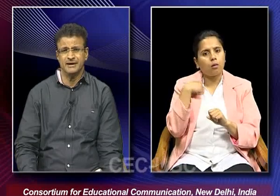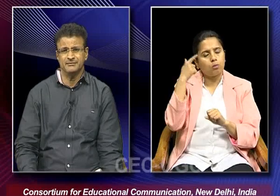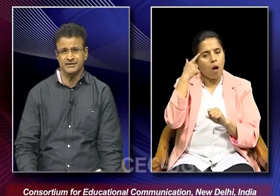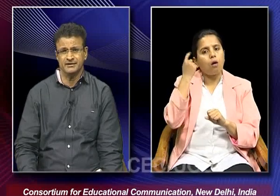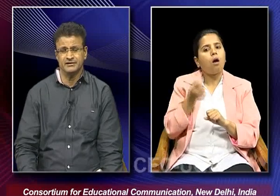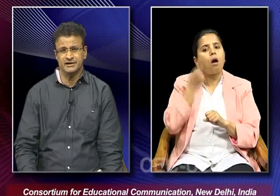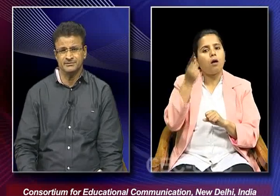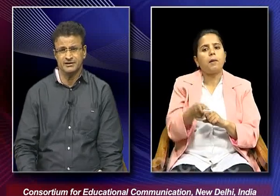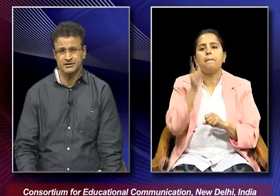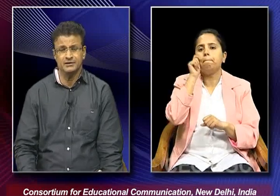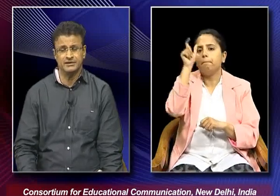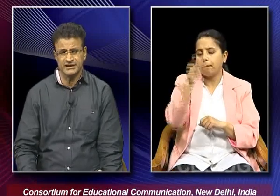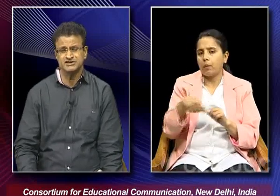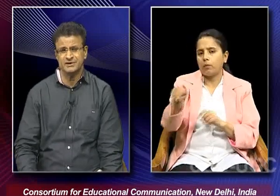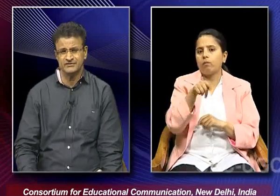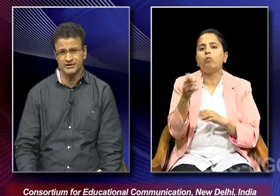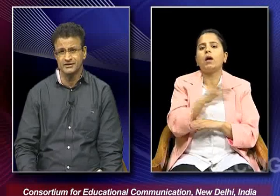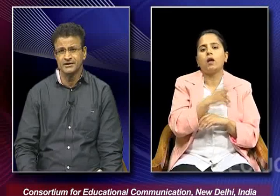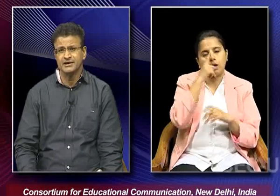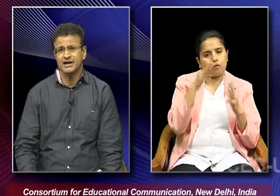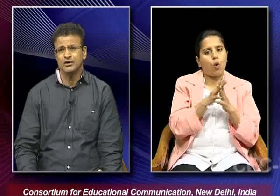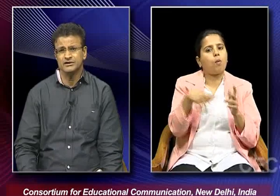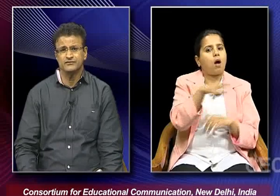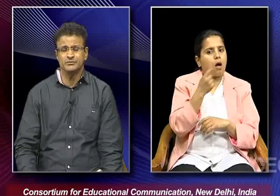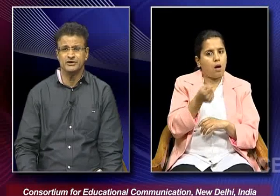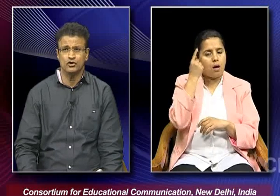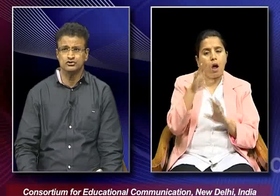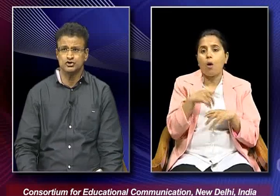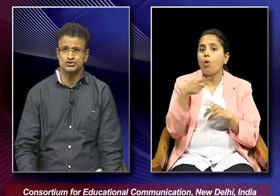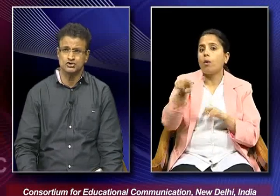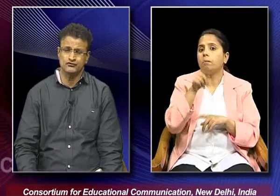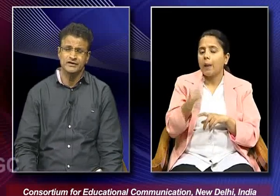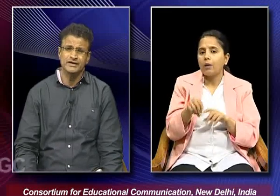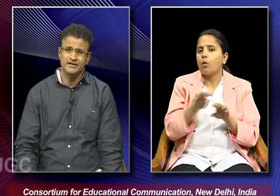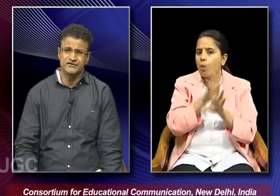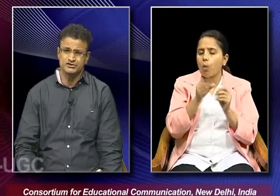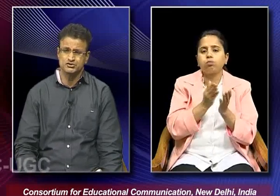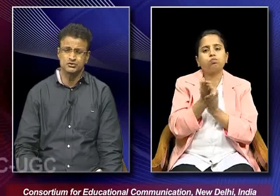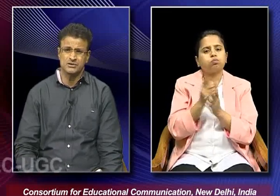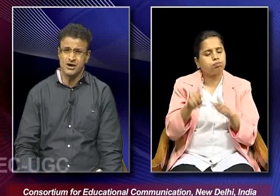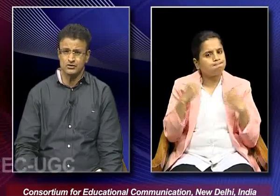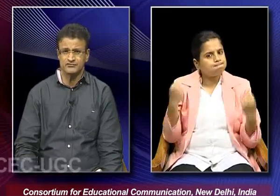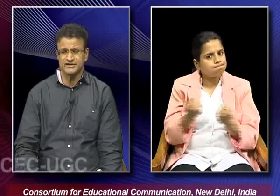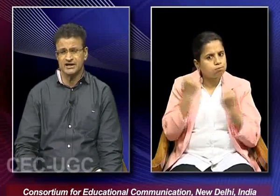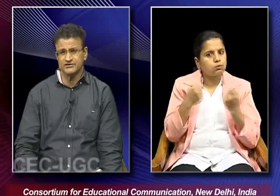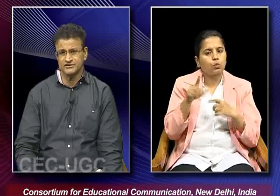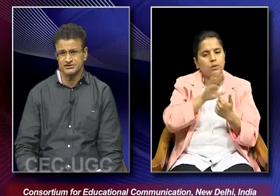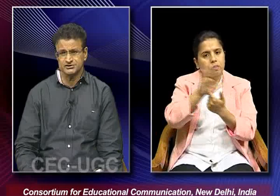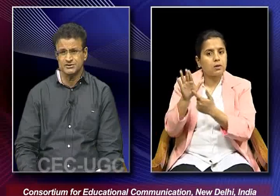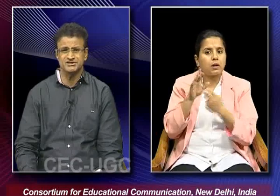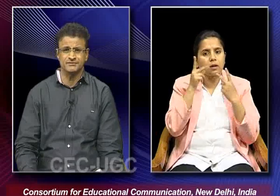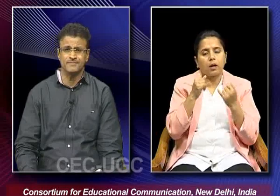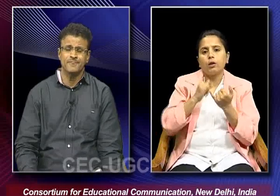by men in that particular, realized by women, and how they have to make all sorts of efforts to come out of that kind of